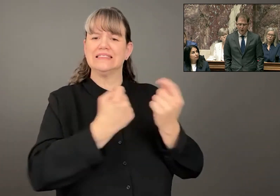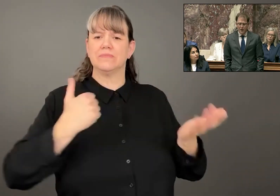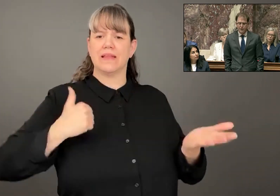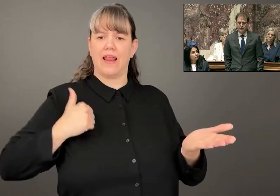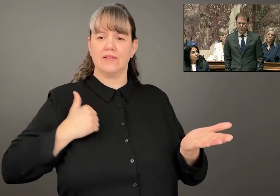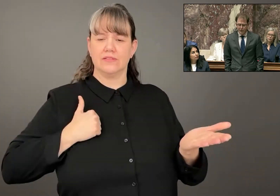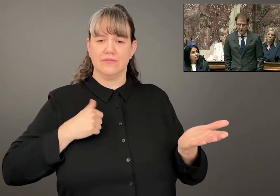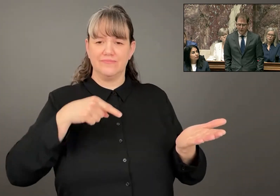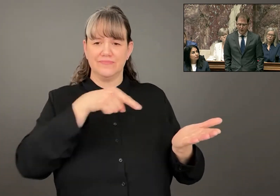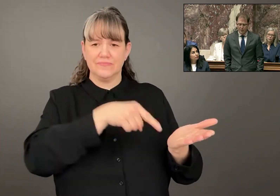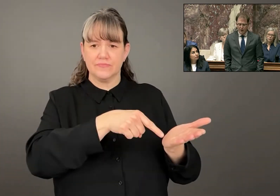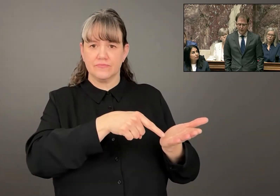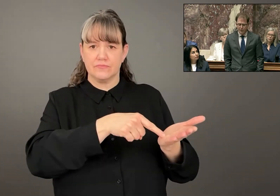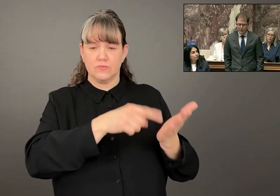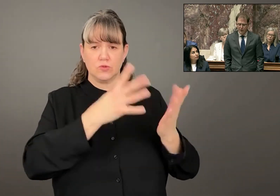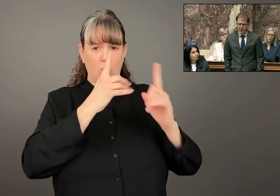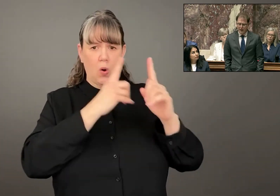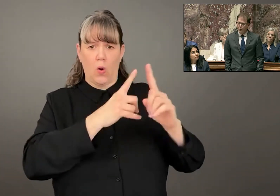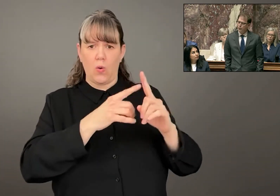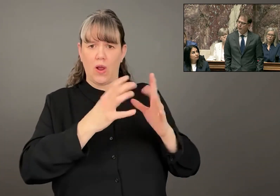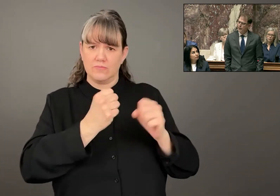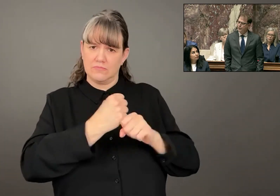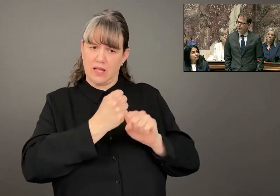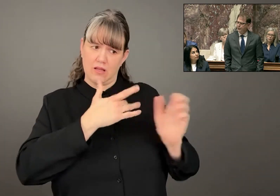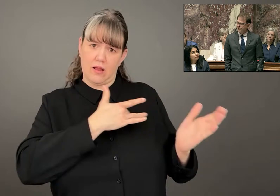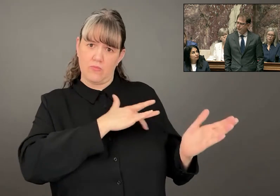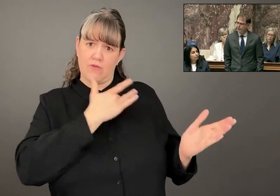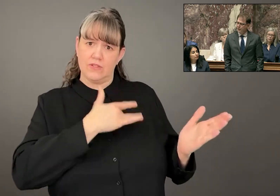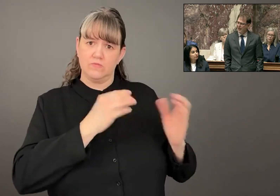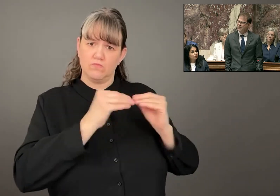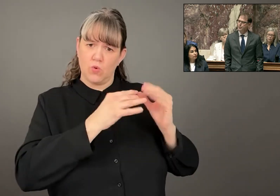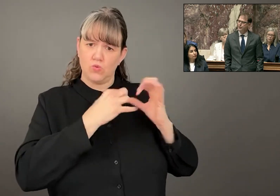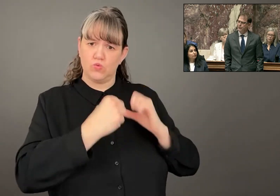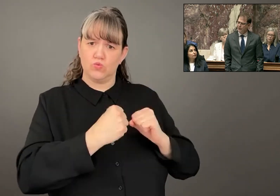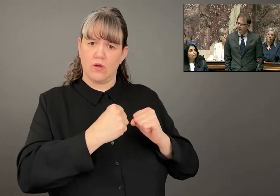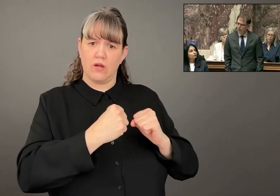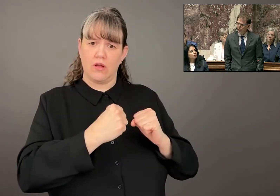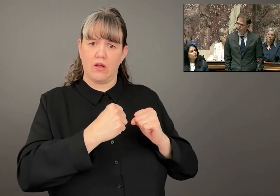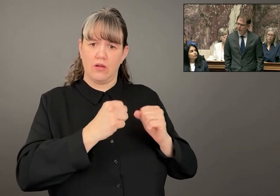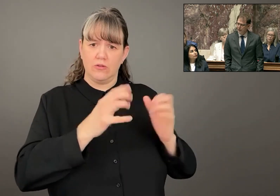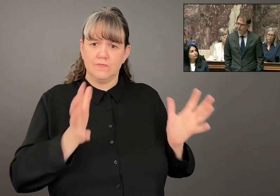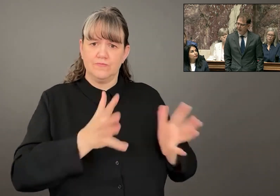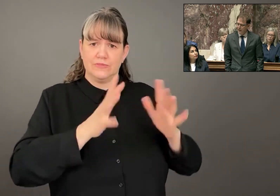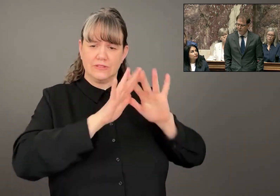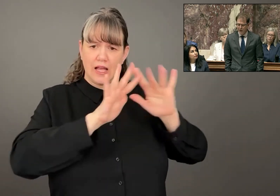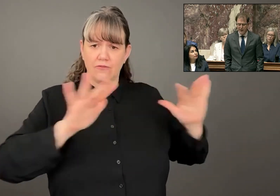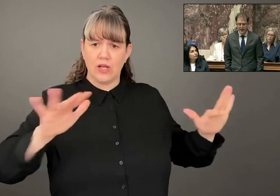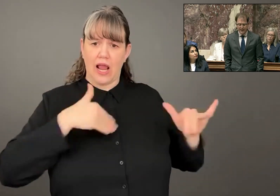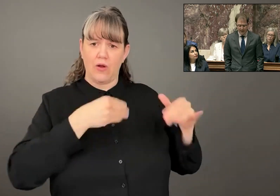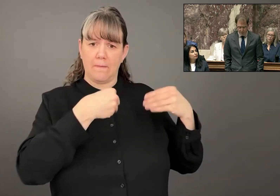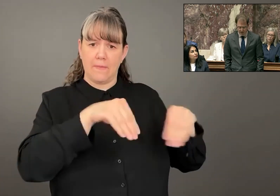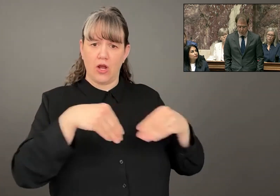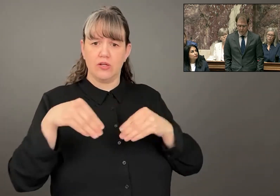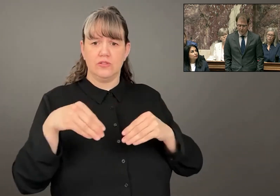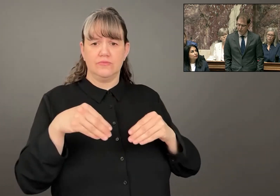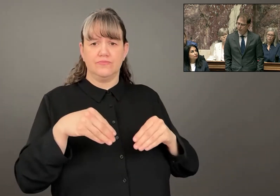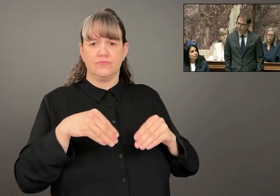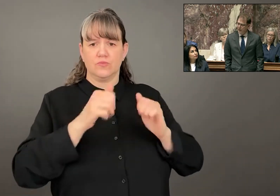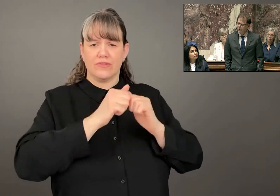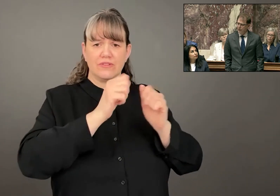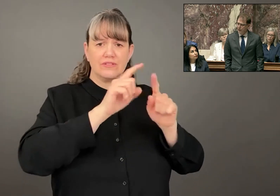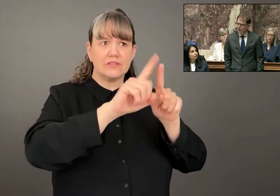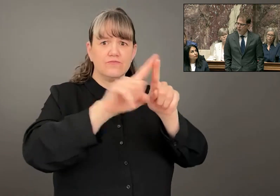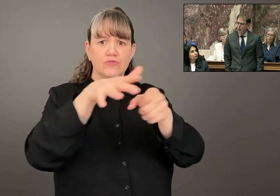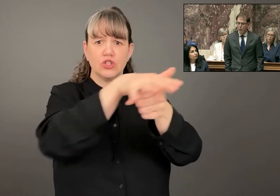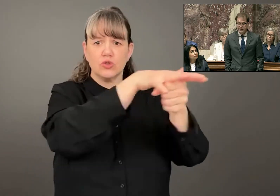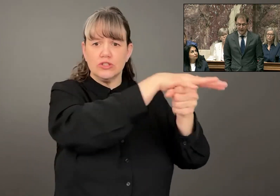province, diversifies our markets, and works with other jurisdictions. That is precisely what we're doing in this case. And that means when issues are